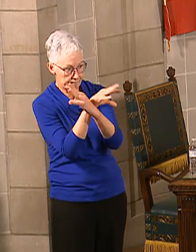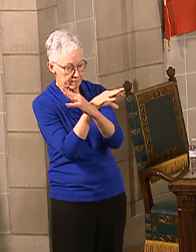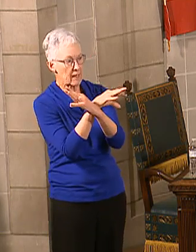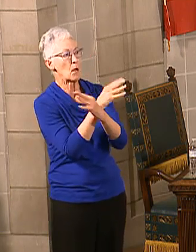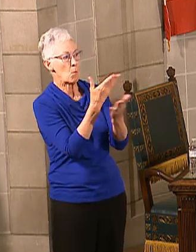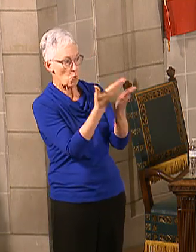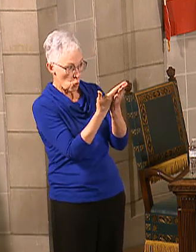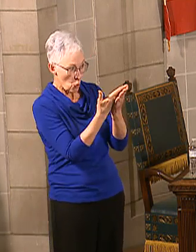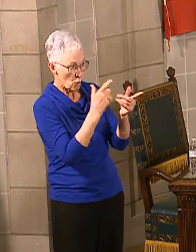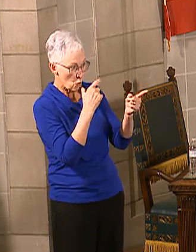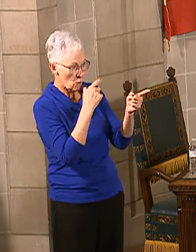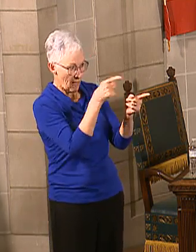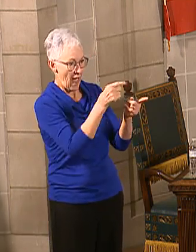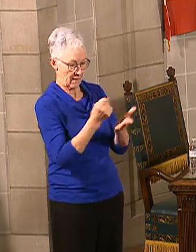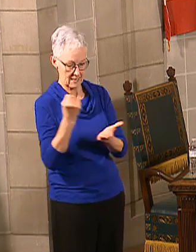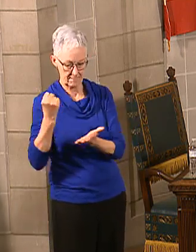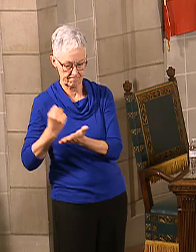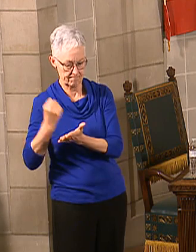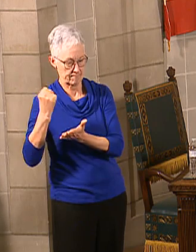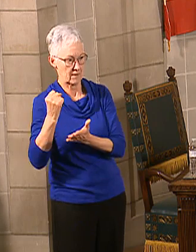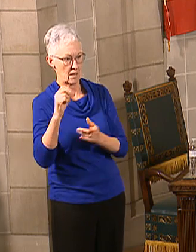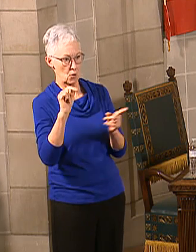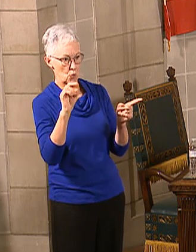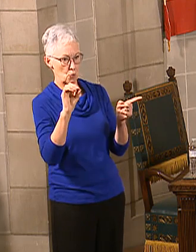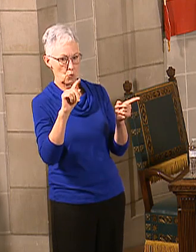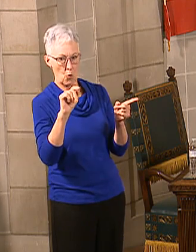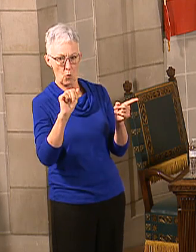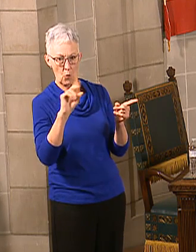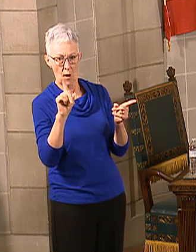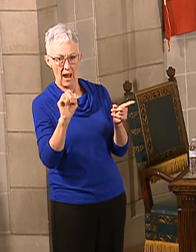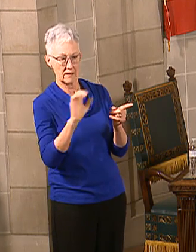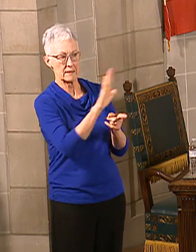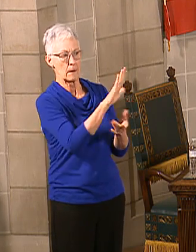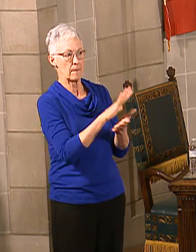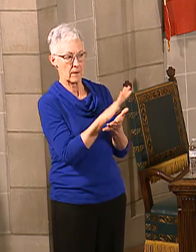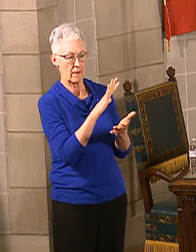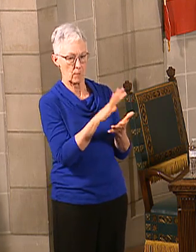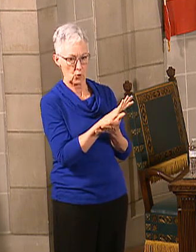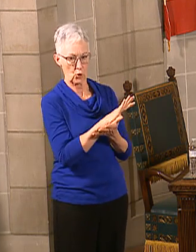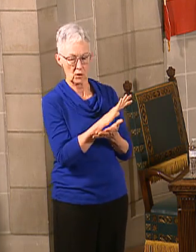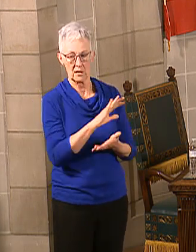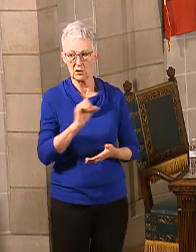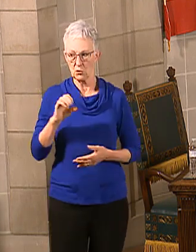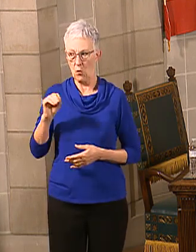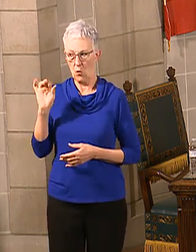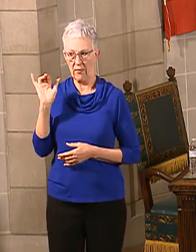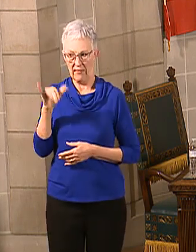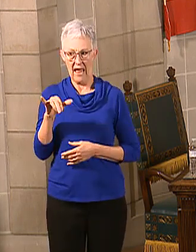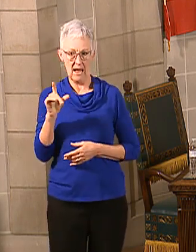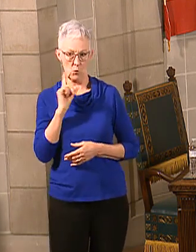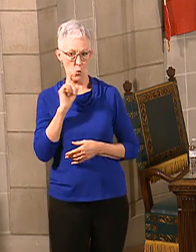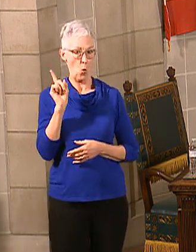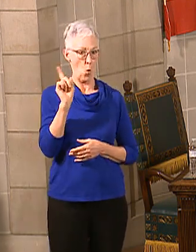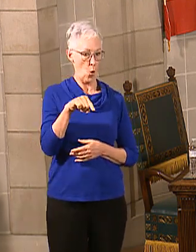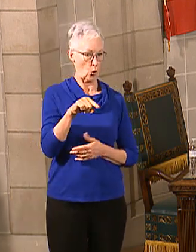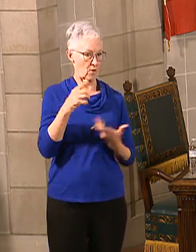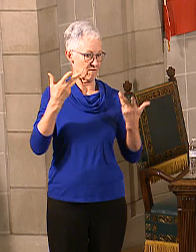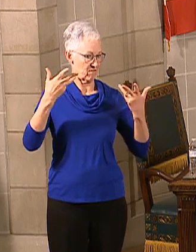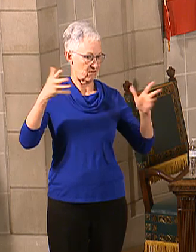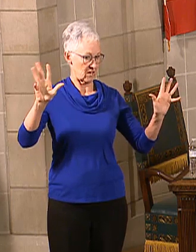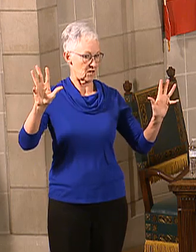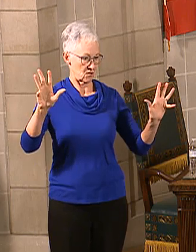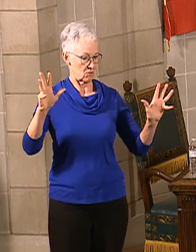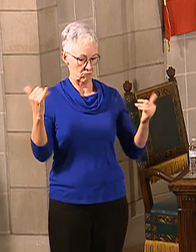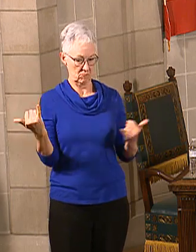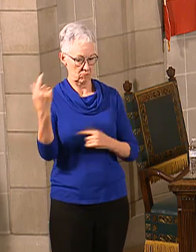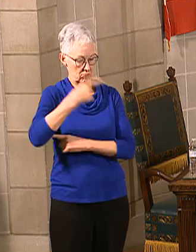that social distancing. And again, I want to emphasize, do the social distancing. So that executive order is coming out today to be able